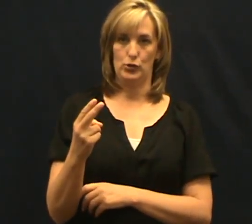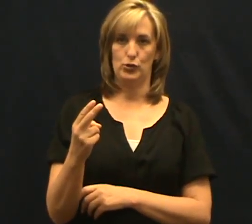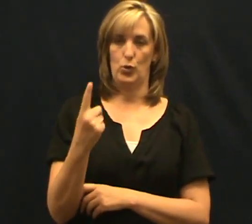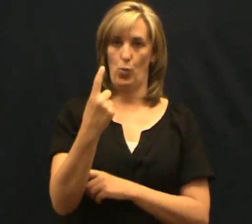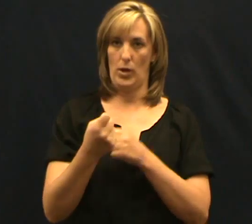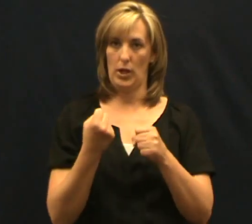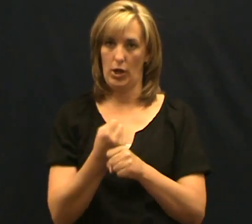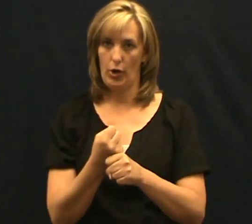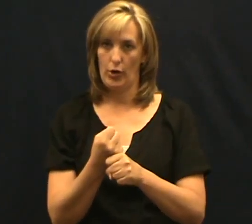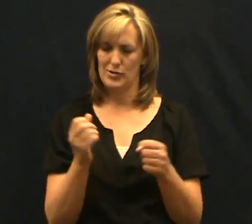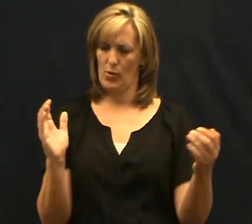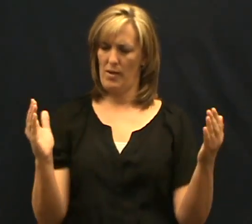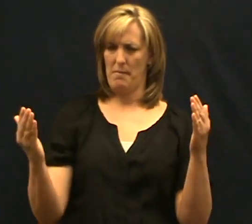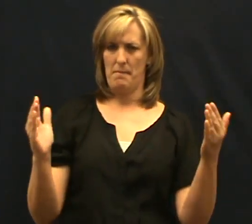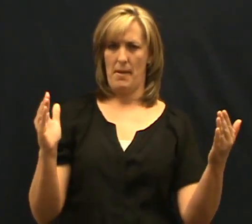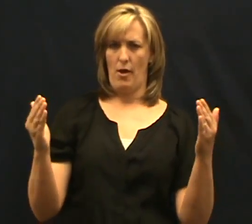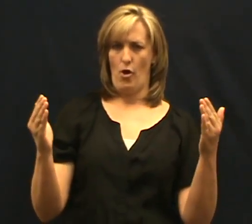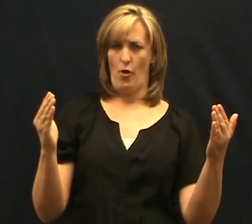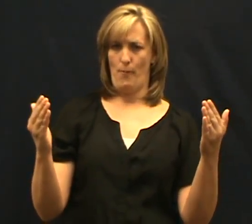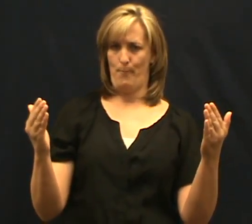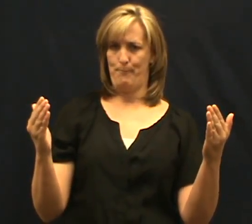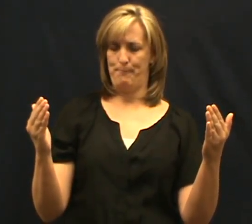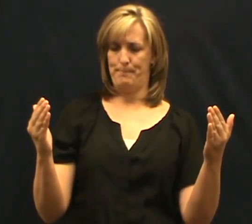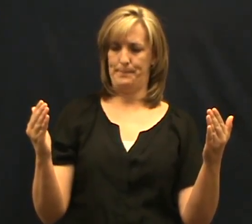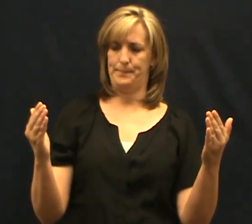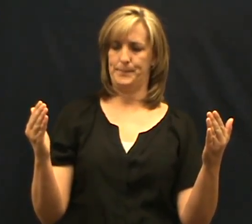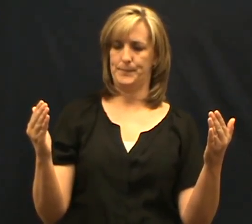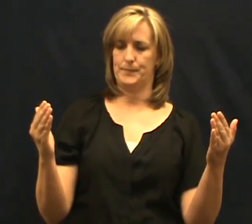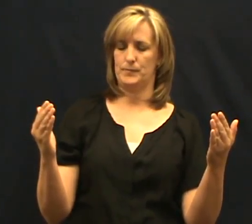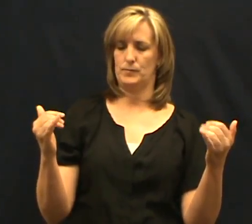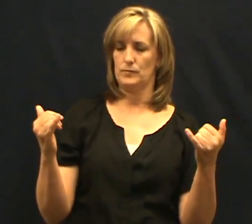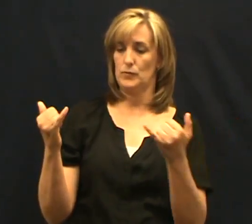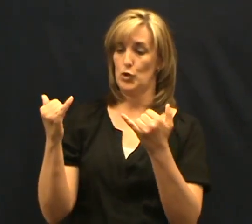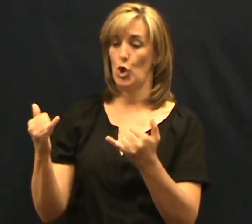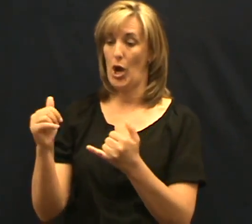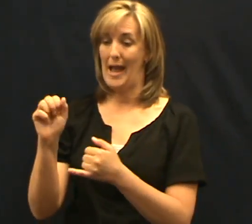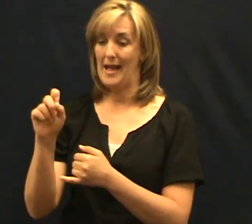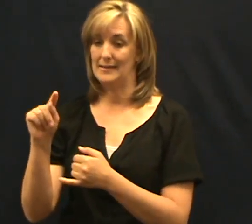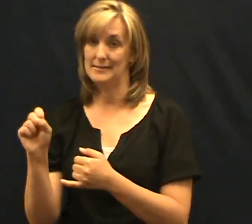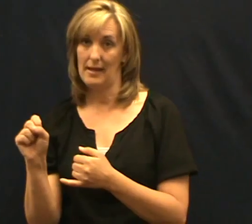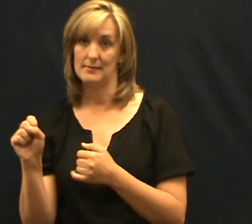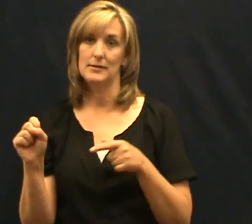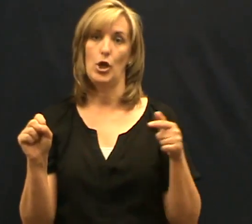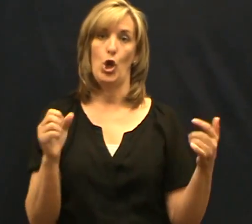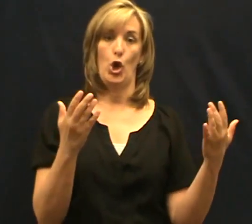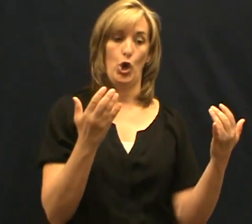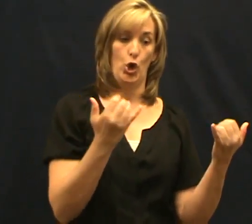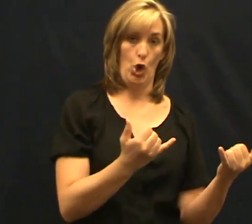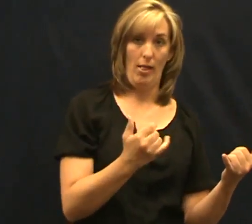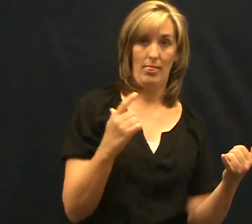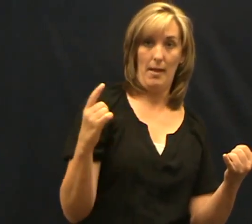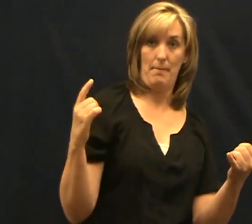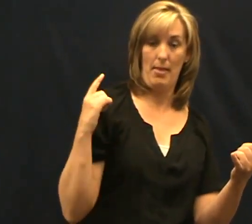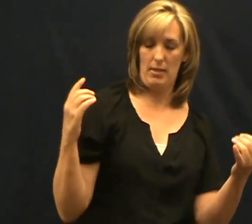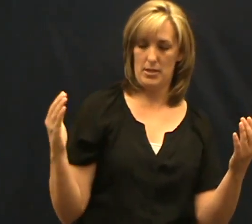the $2,570, to your total current assets, the $13,670, it looks like we're in pretty good shape. It looks like